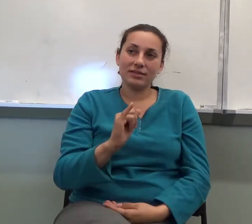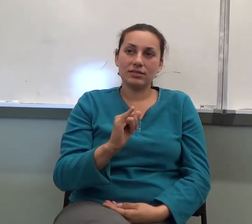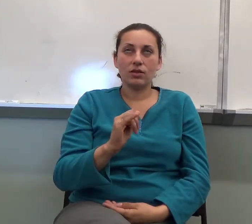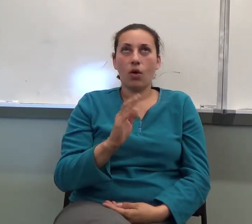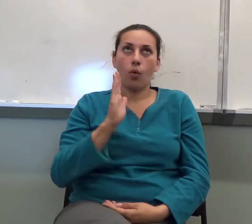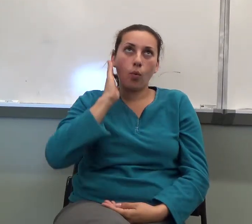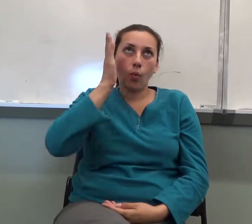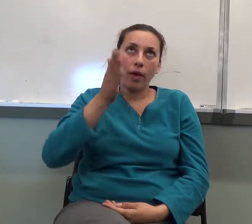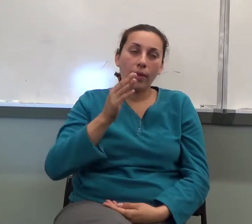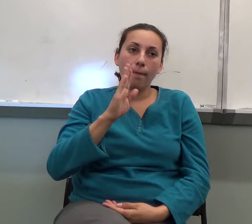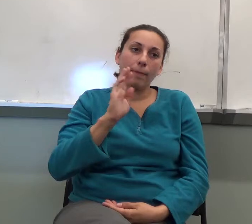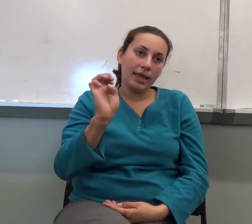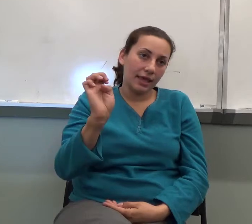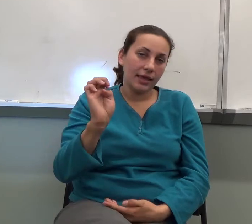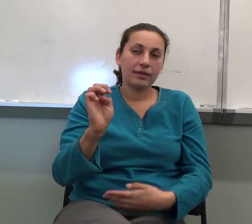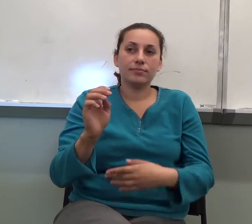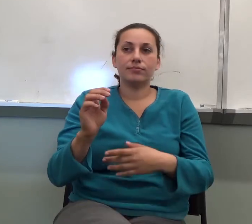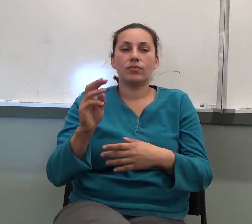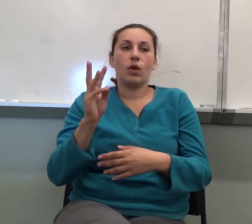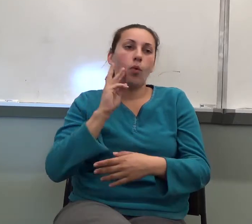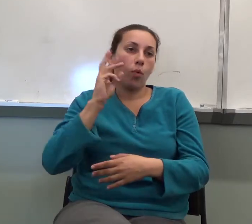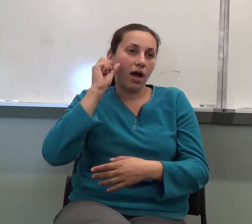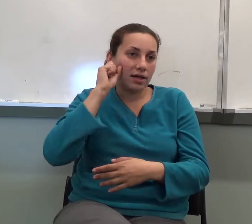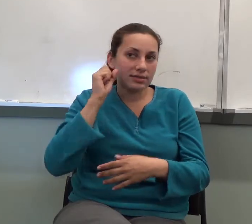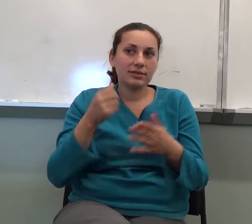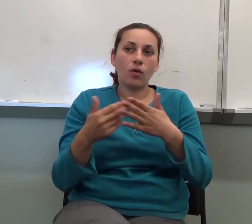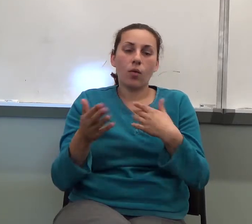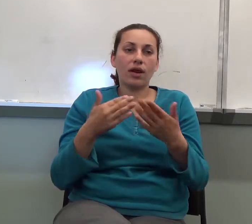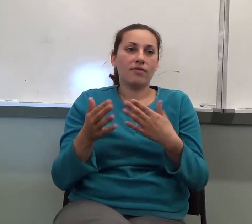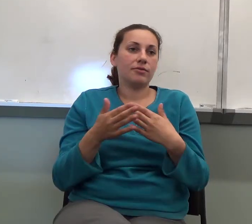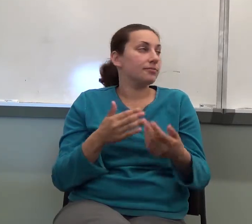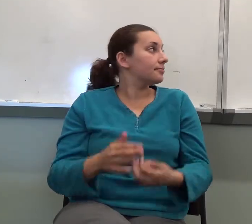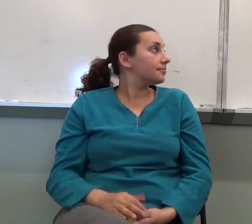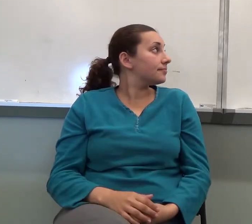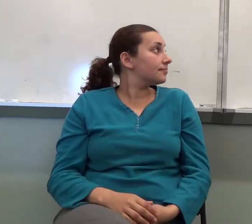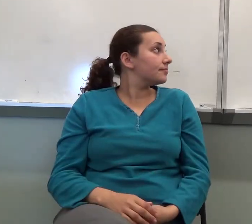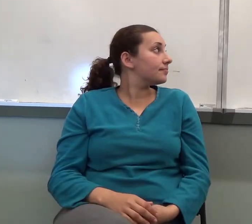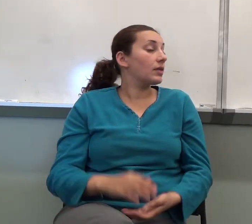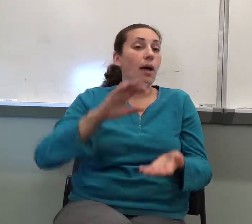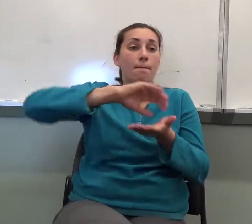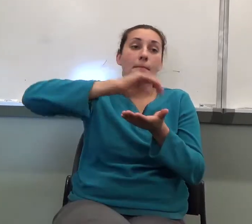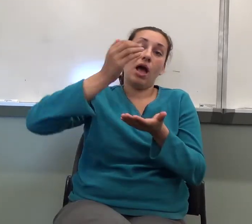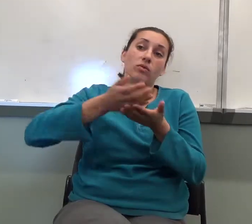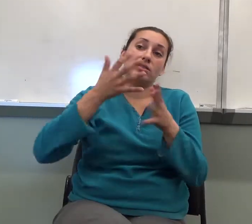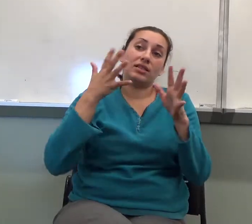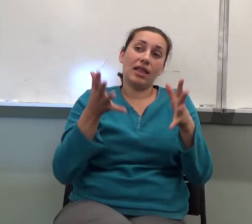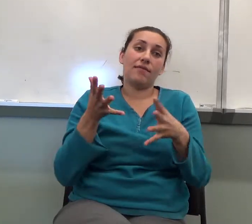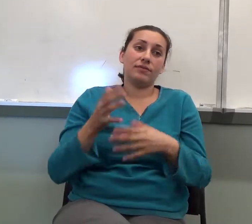whatever. And this has got to be the only other thing. And the only other thing is the amount. So this is your amount over